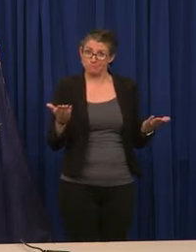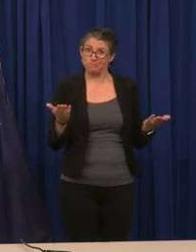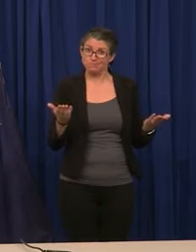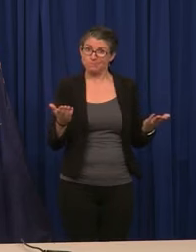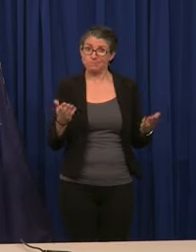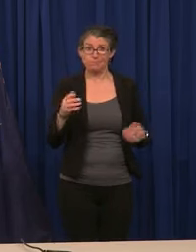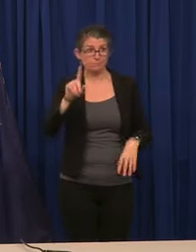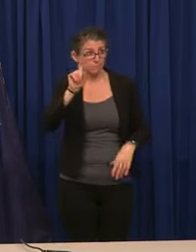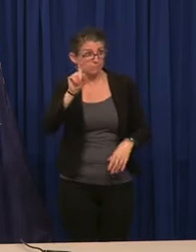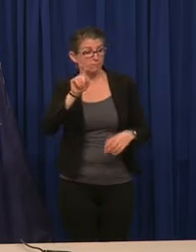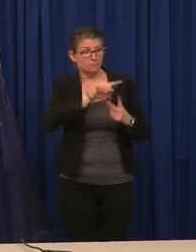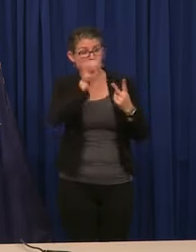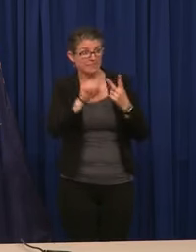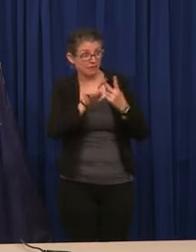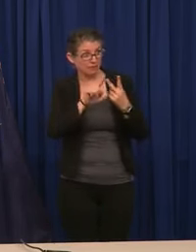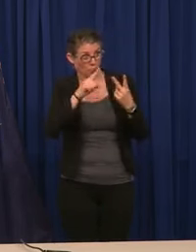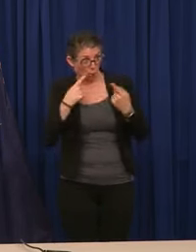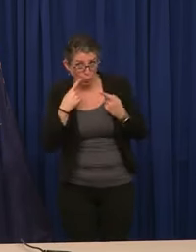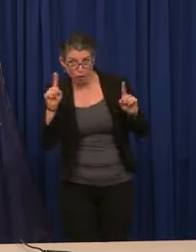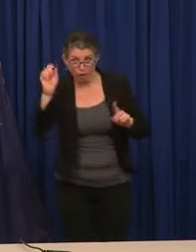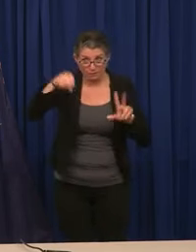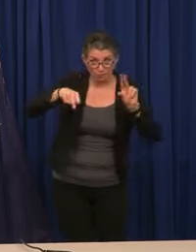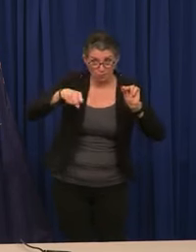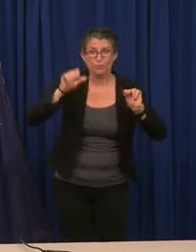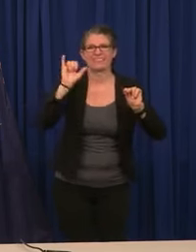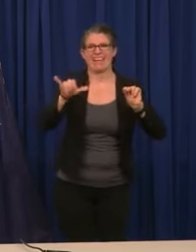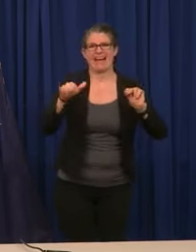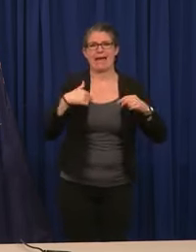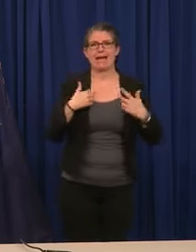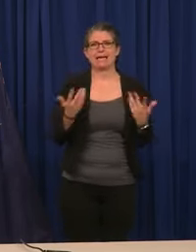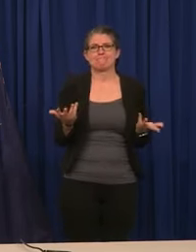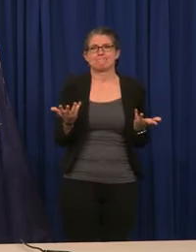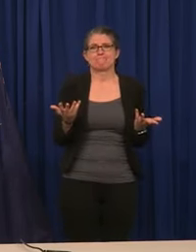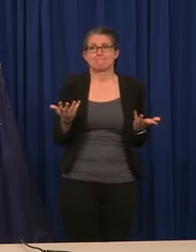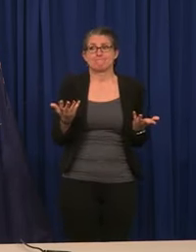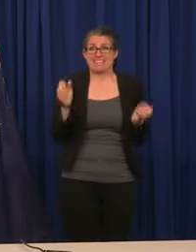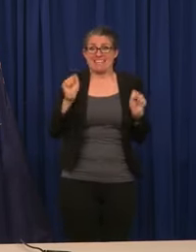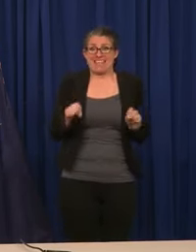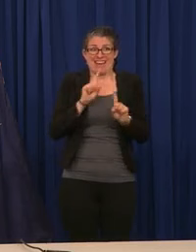the natural life cycle of the virus. It takes at least at